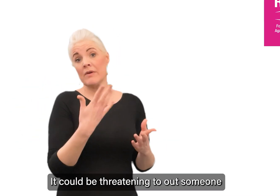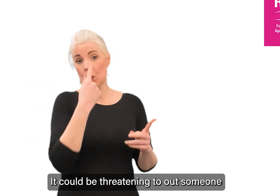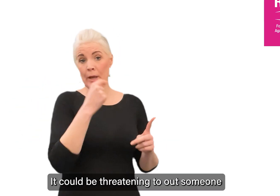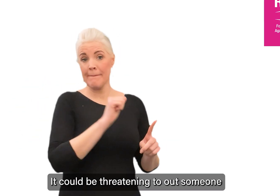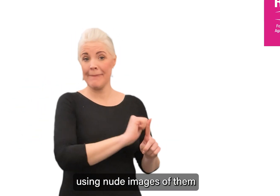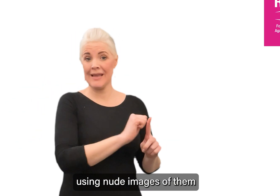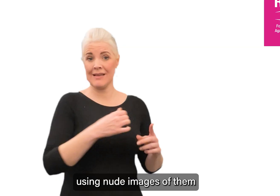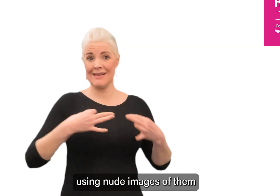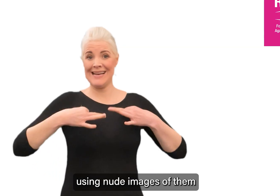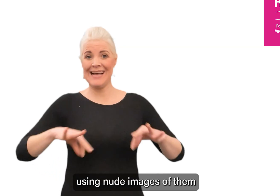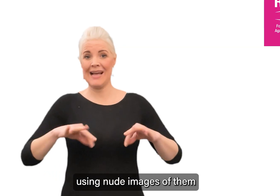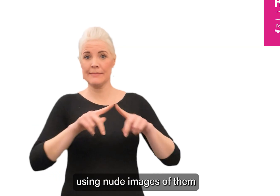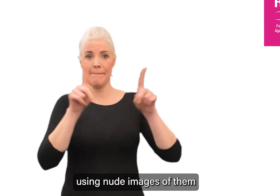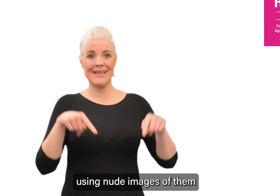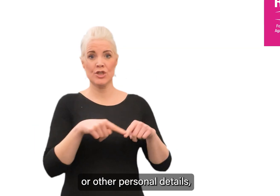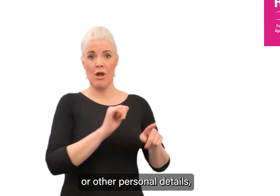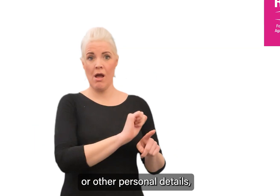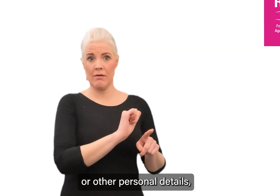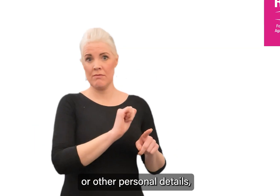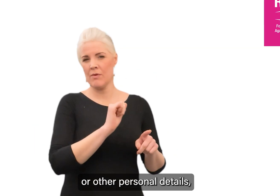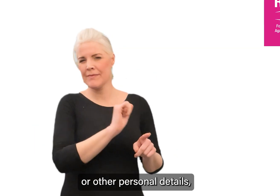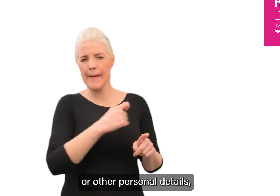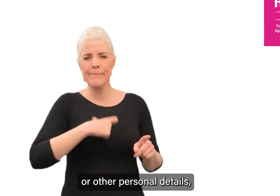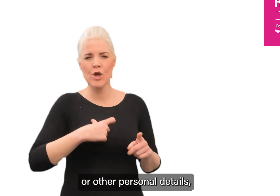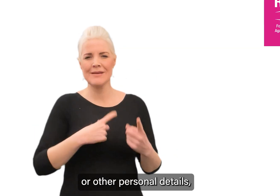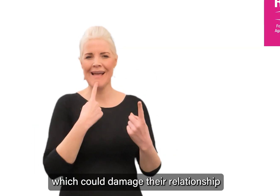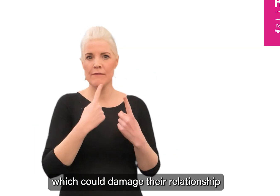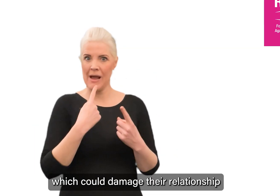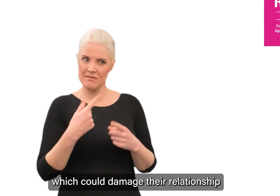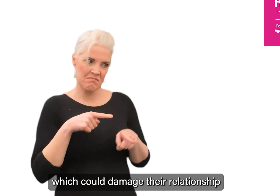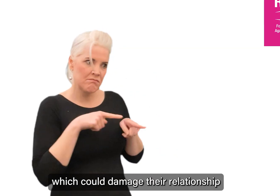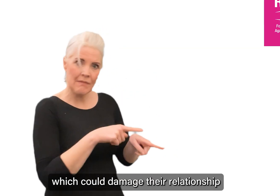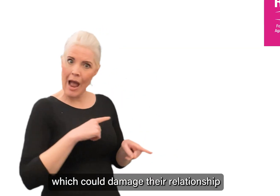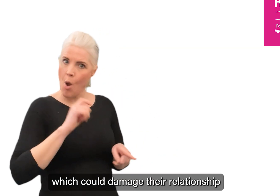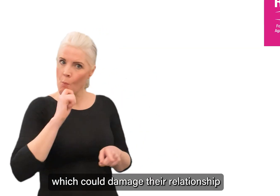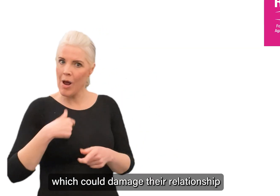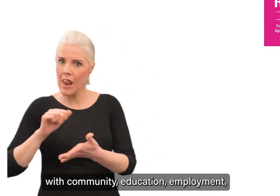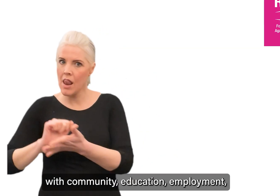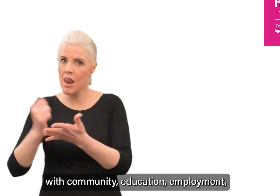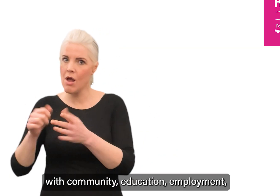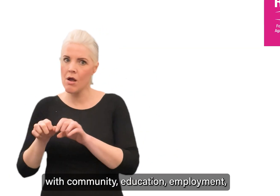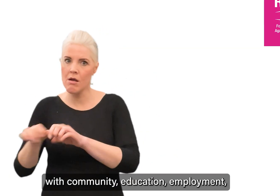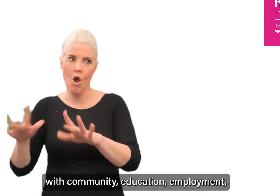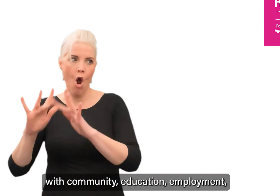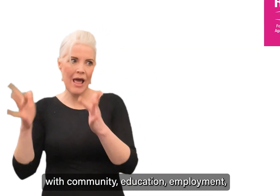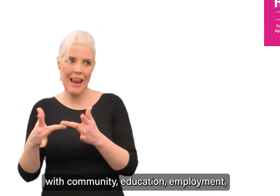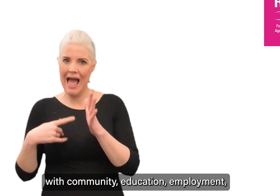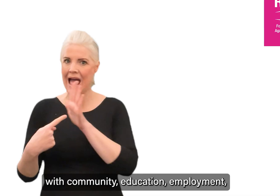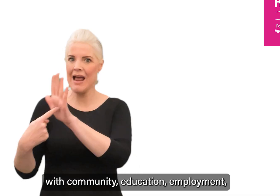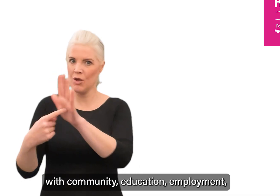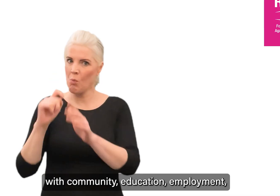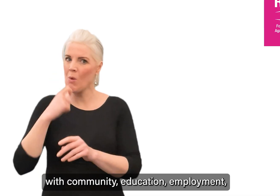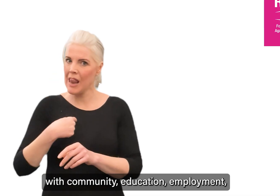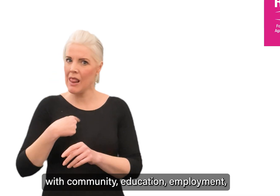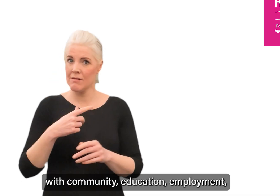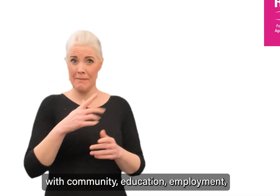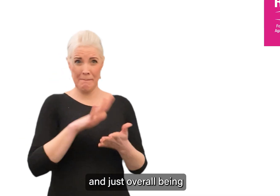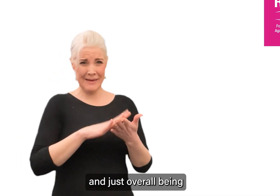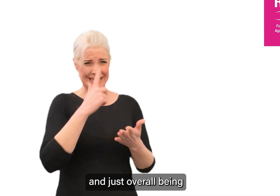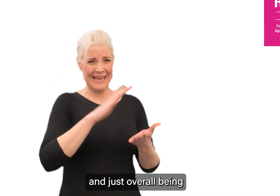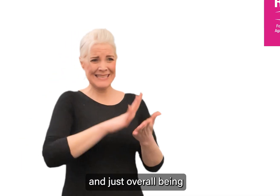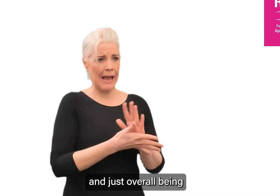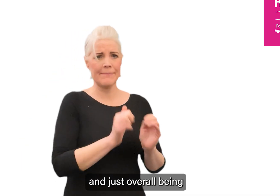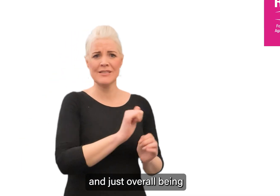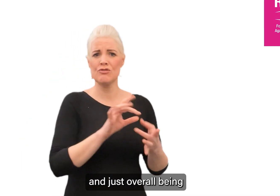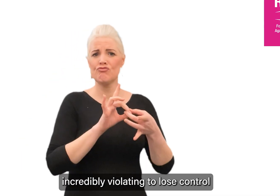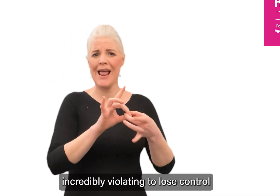threatening to out someone using nude images of them or other personal details which could damage their relationship with community, education, employment, and